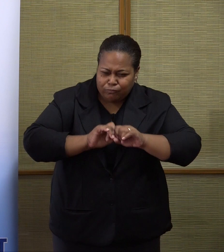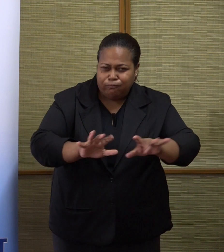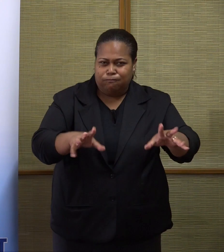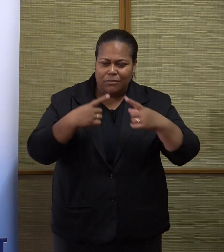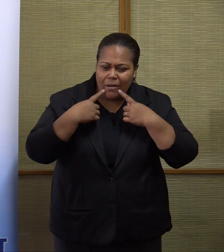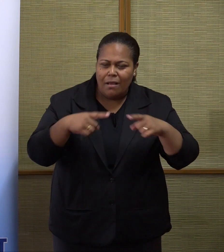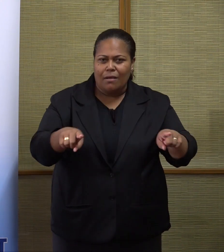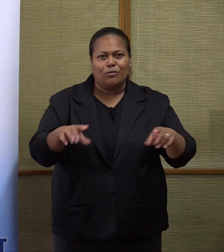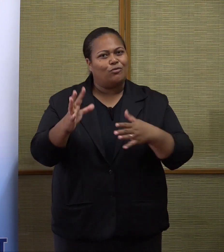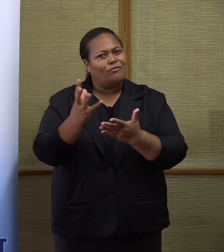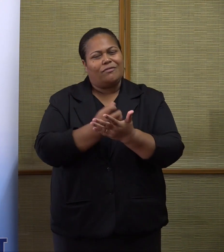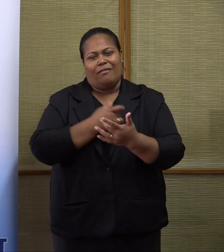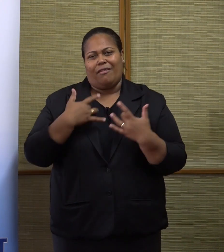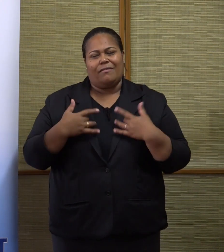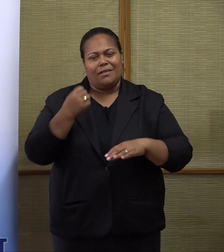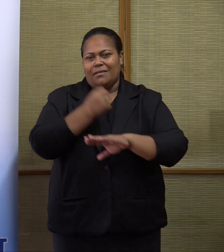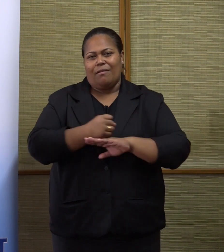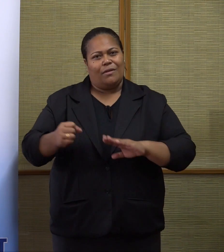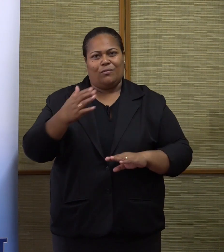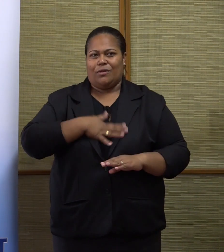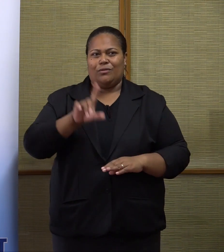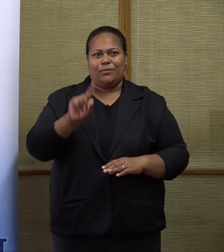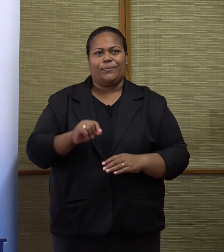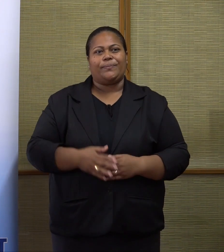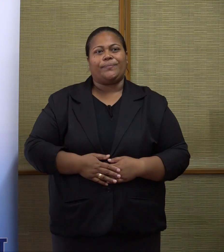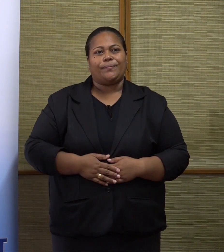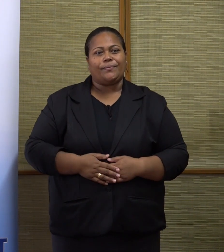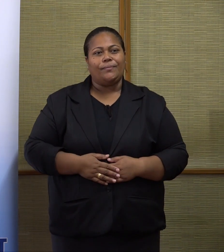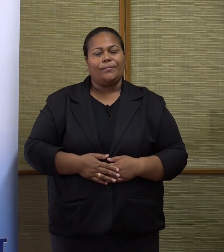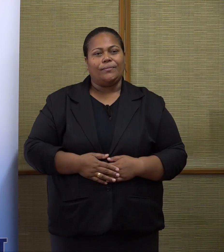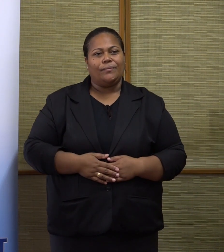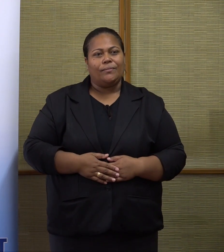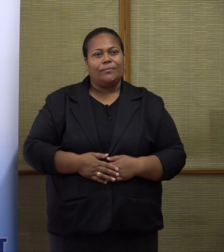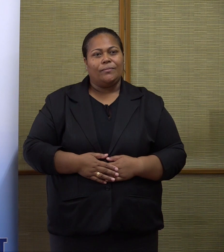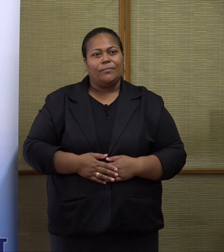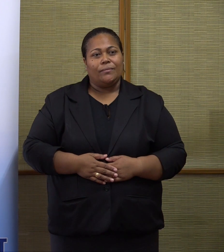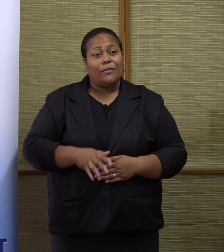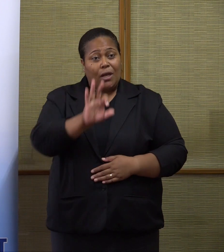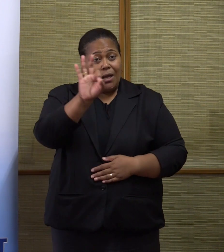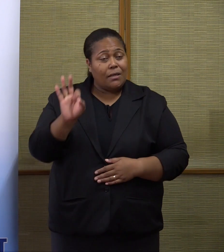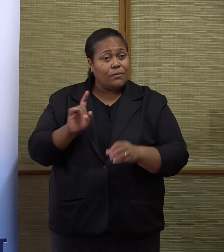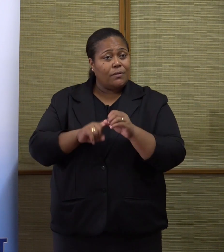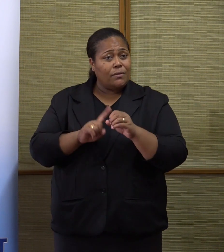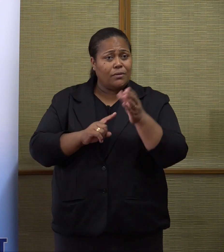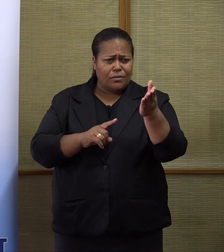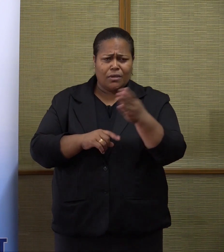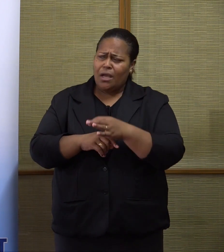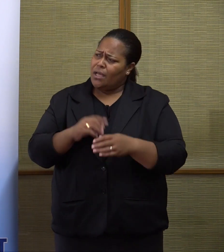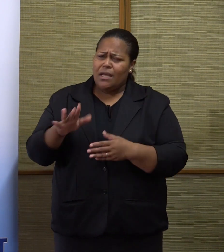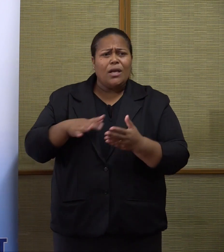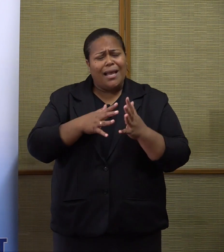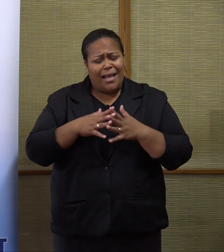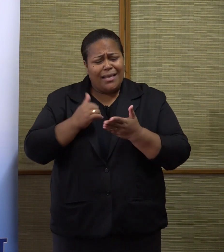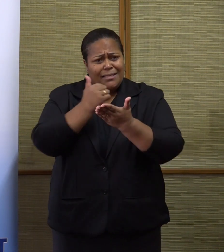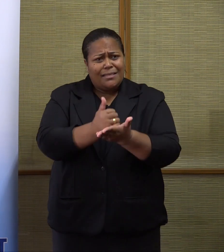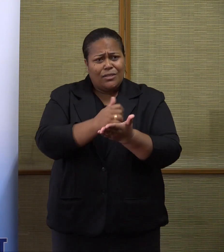what the government is all about. It's all about saving lives. Have you got assistance to Western and Central Division? When will that